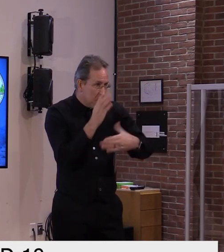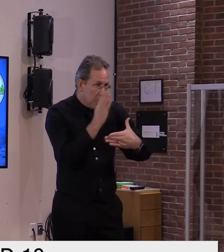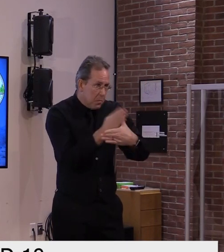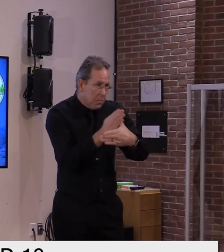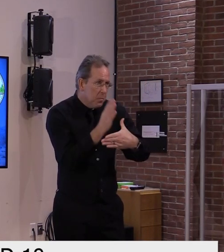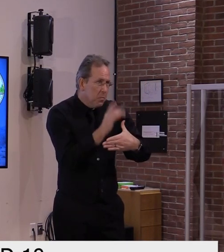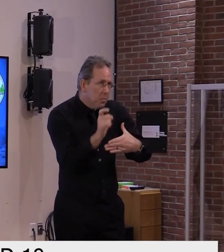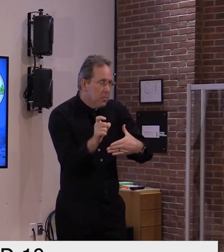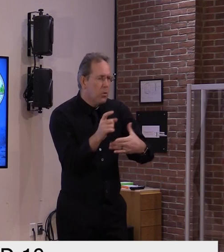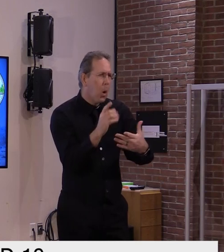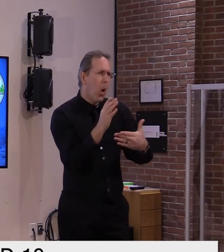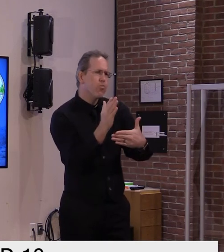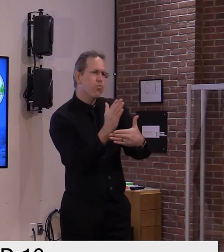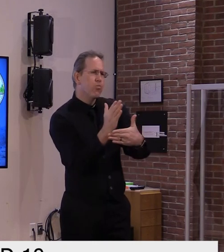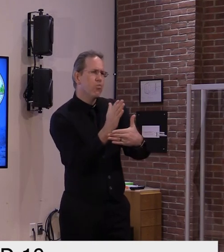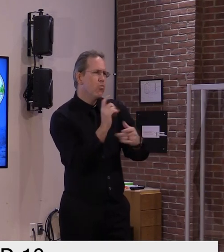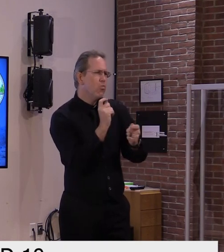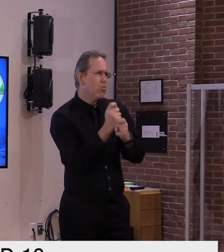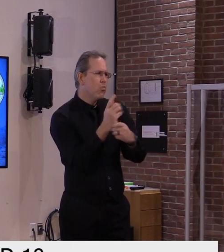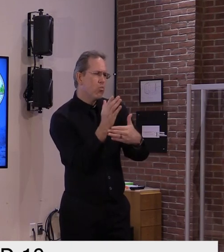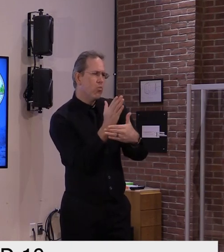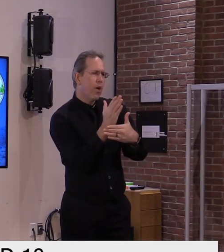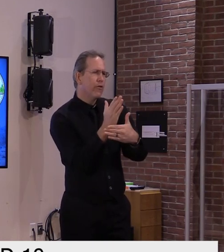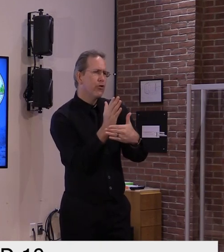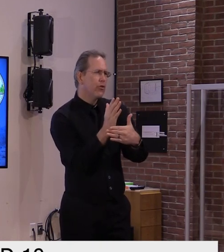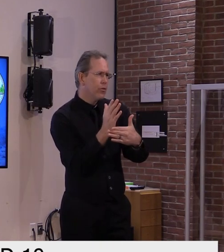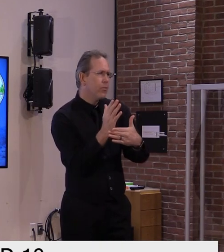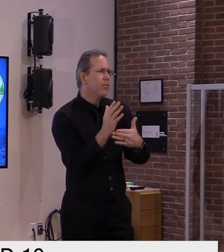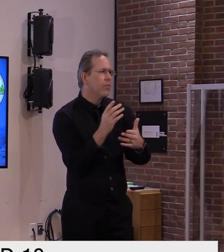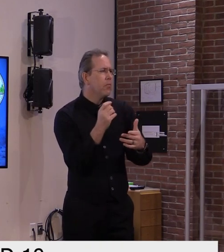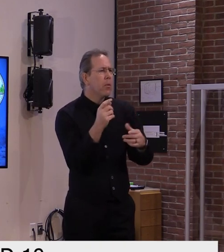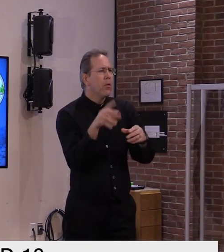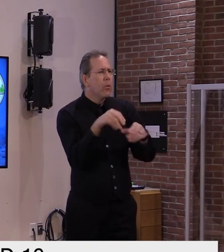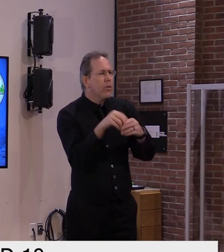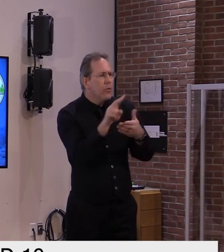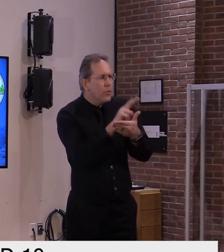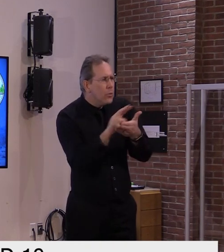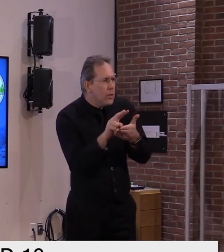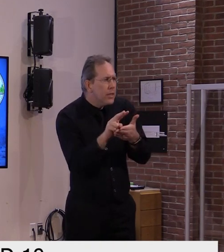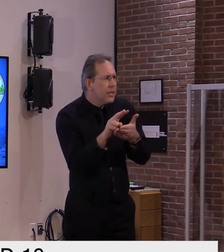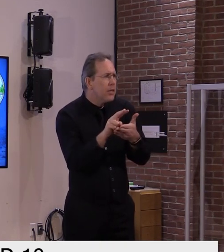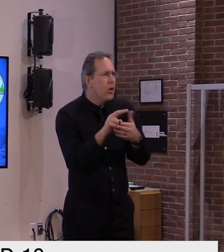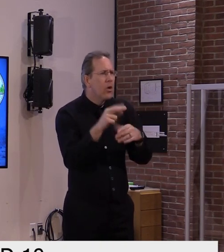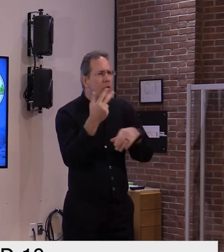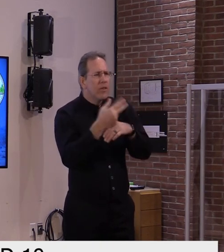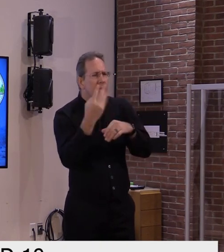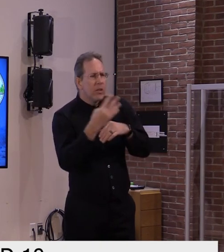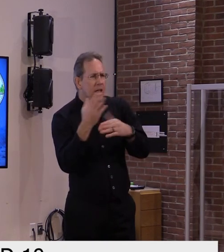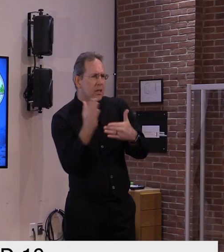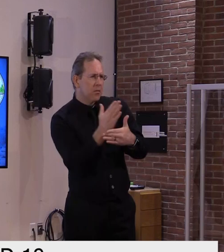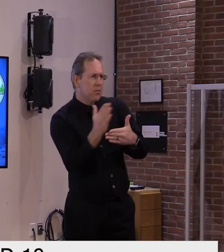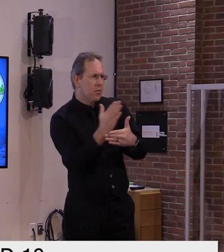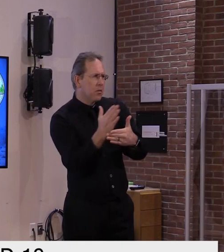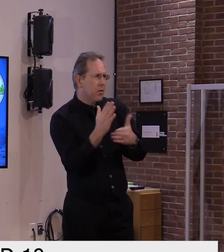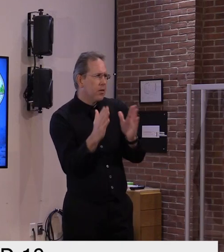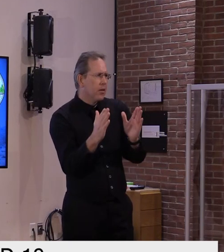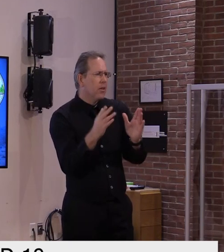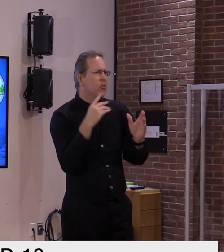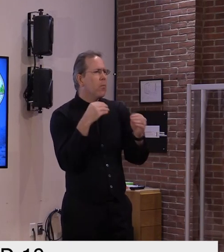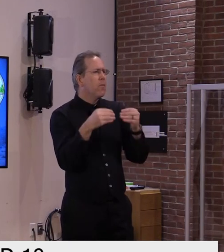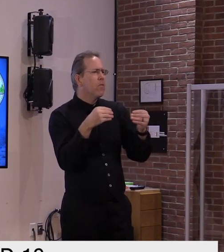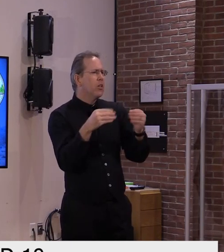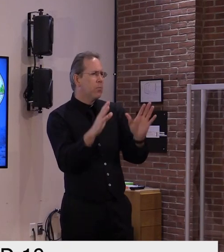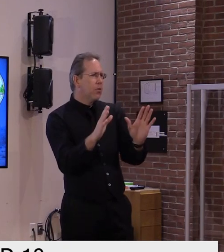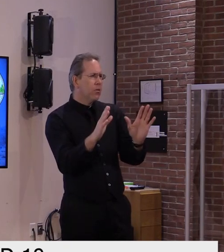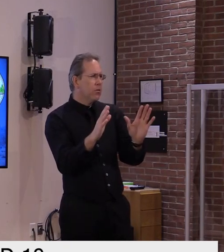the exact day of 3 weeks or 4 weeks. So when it comes to people's lifestyles and convenience and when they